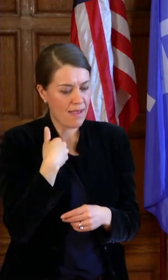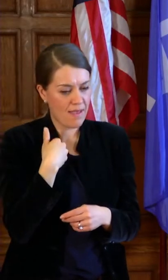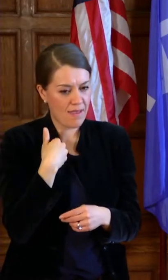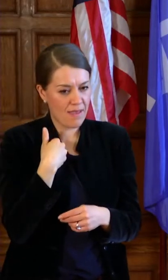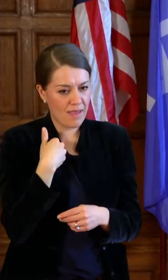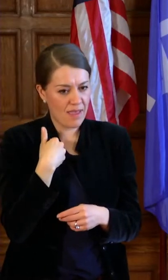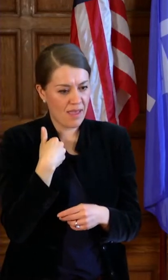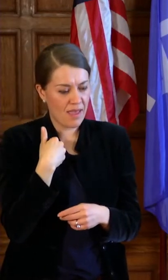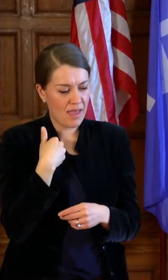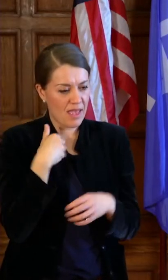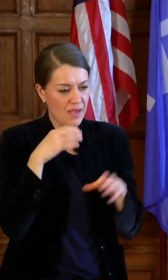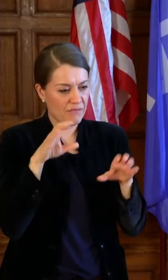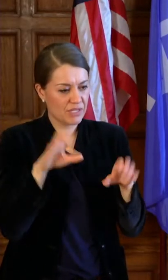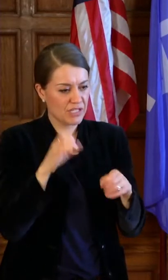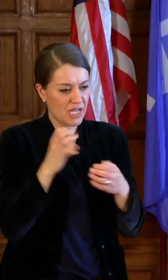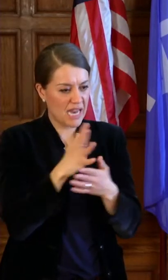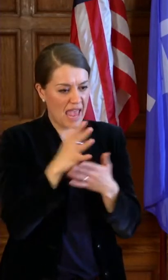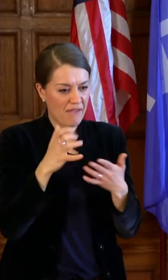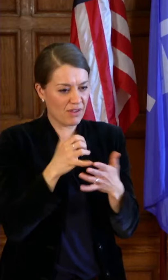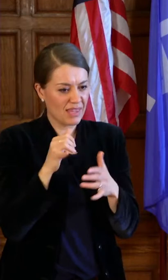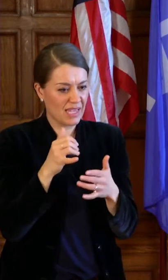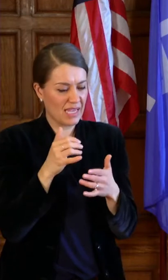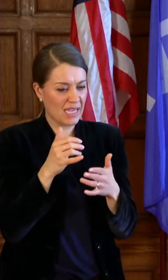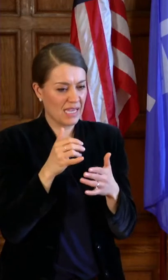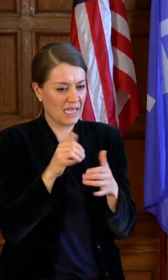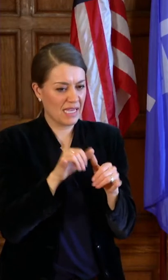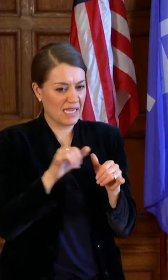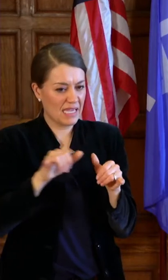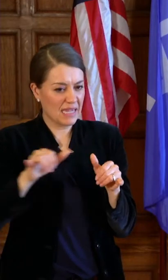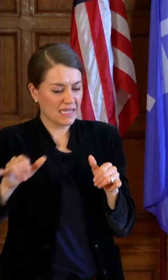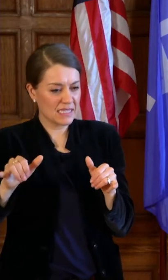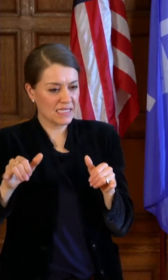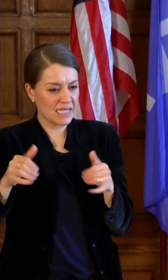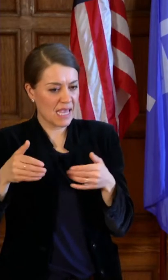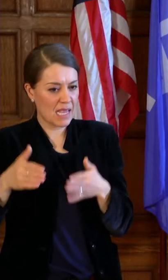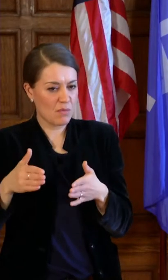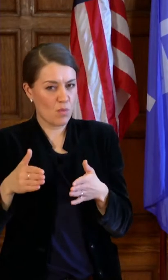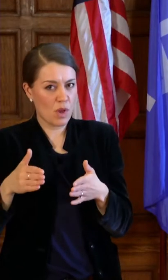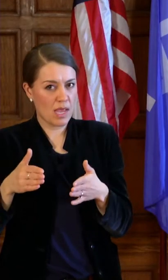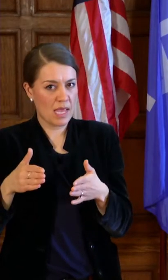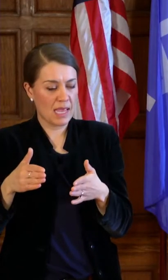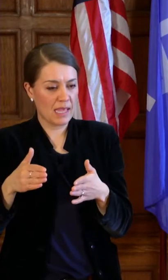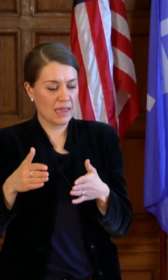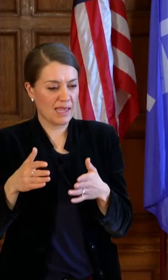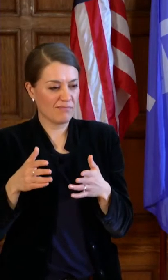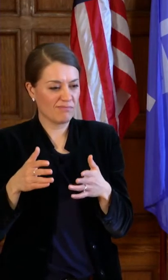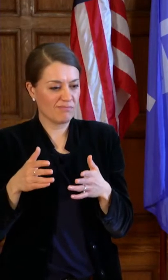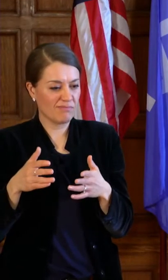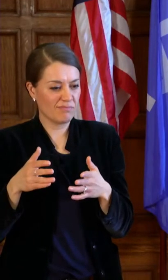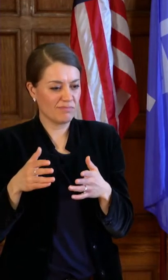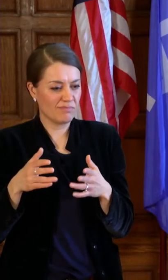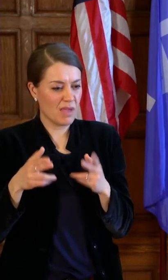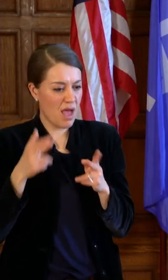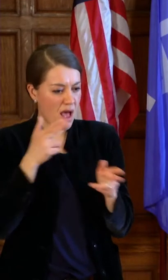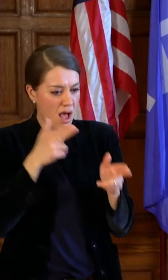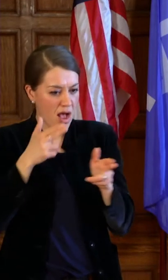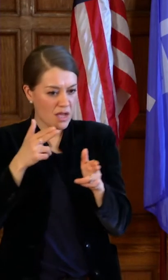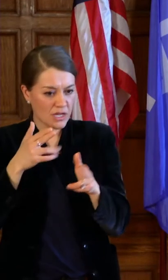would you have done everything the same way, especially with a wolf that had a radio collar? Or after having taken that course, are you